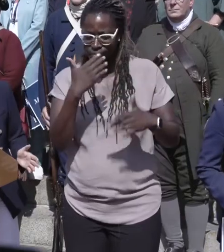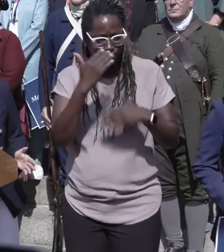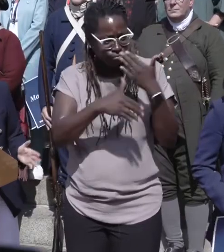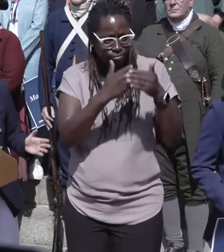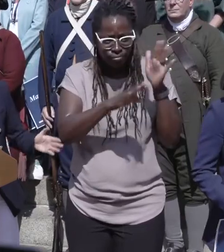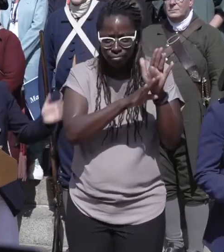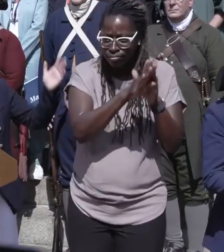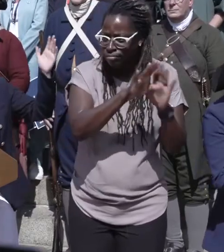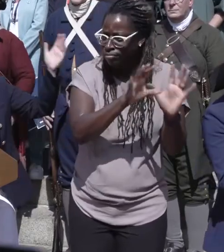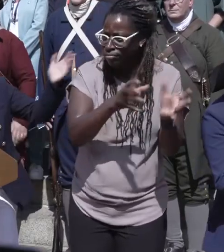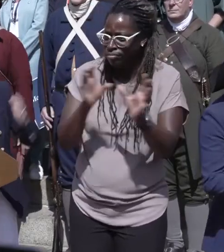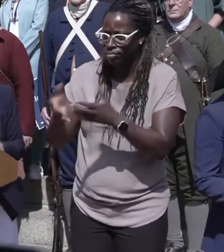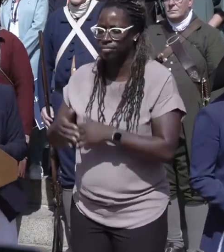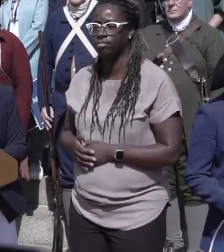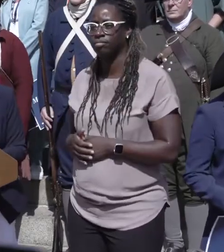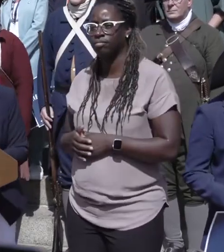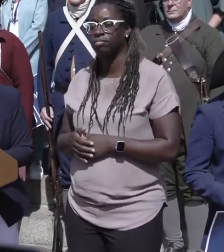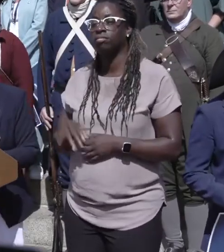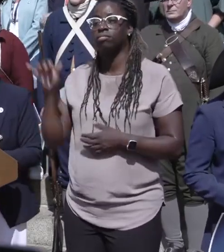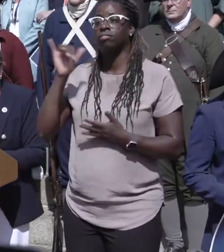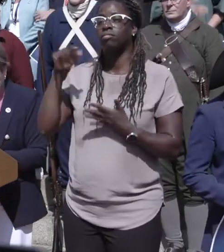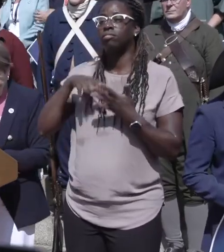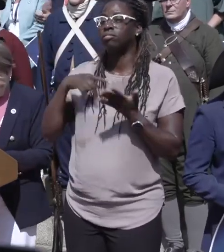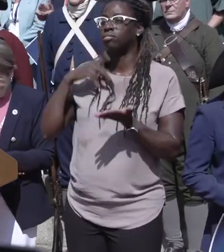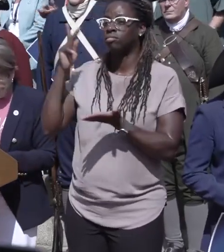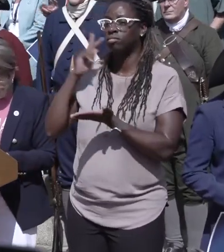of Travel and Tourism, Kate Fox,